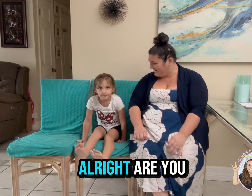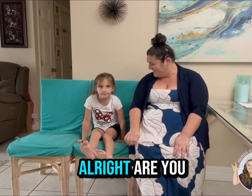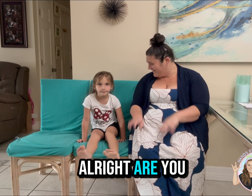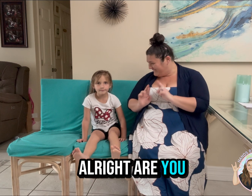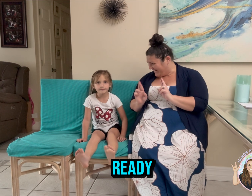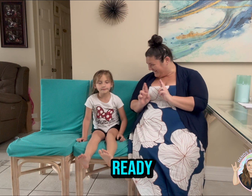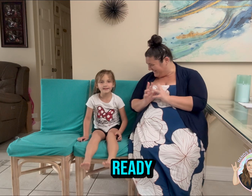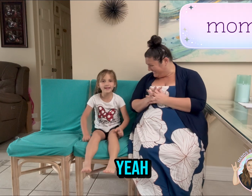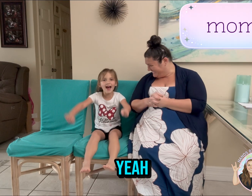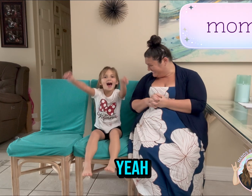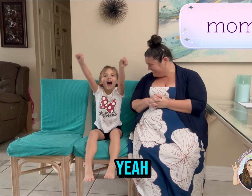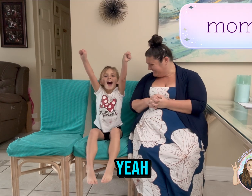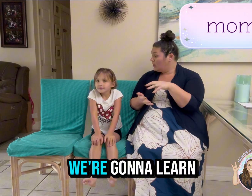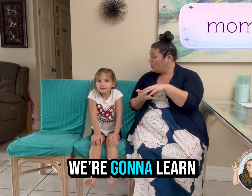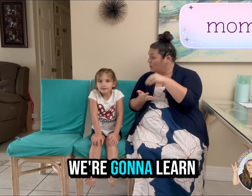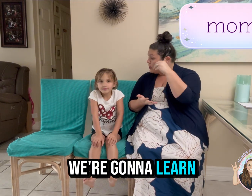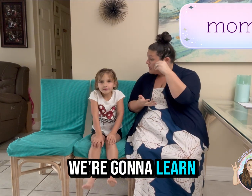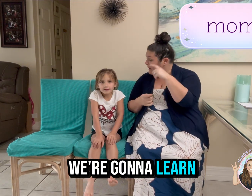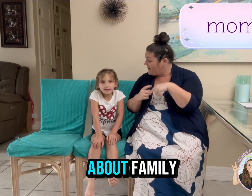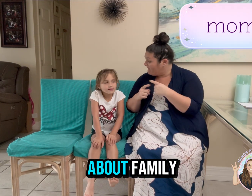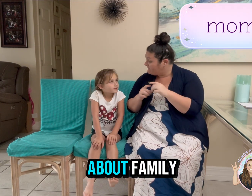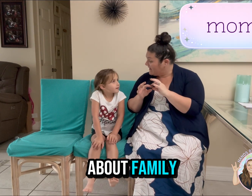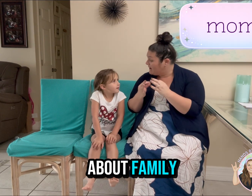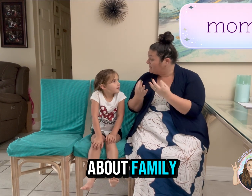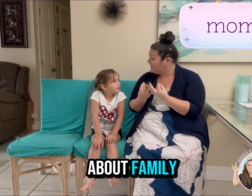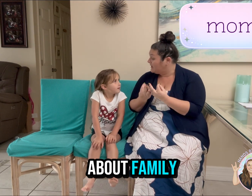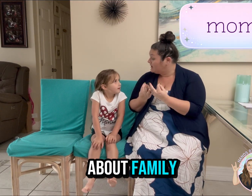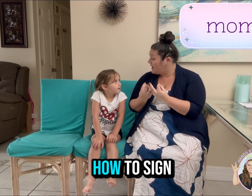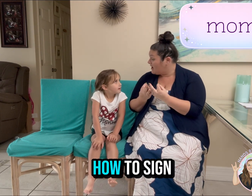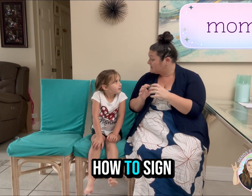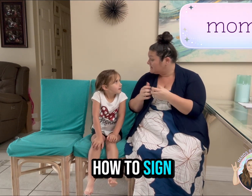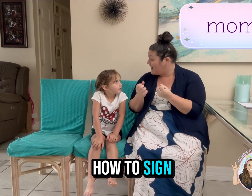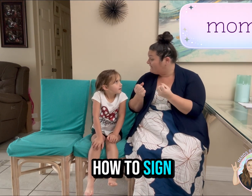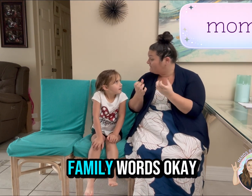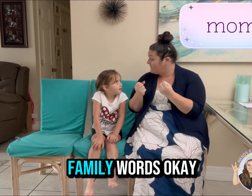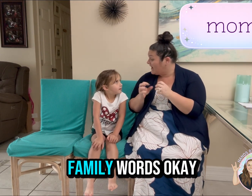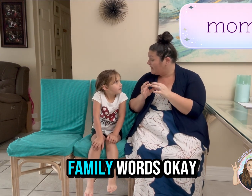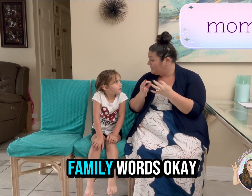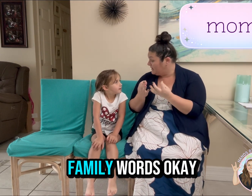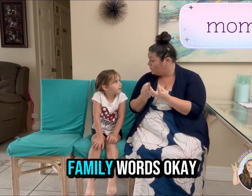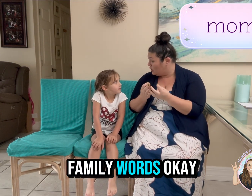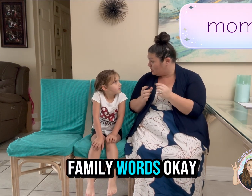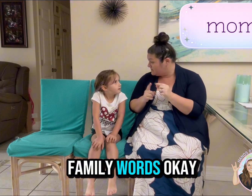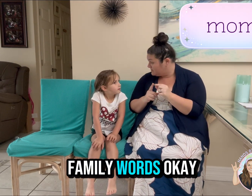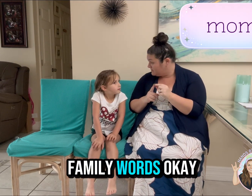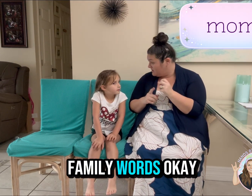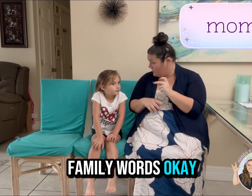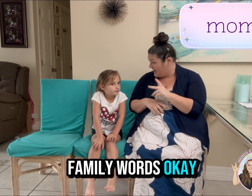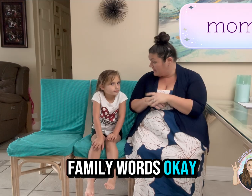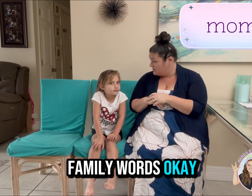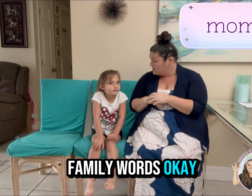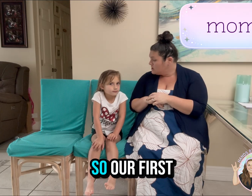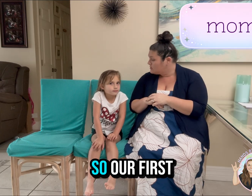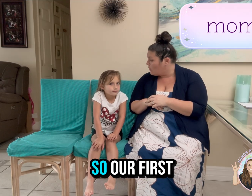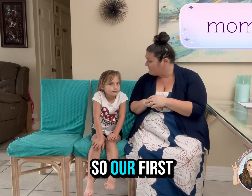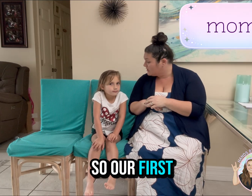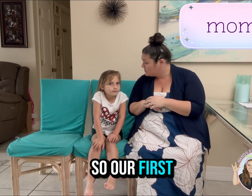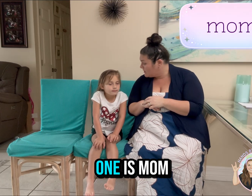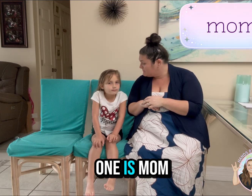Alright, are you ready? Yeah! We're going to learn about family, how to sign family words, okay? So our first one is